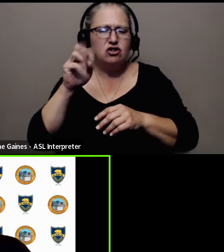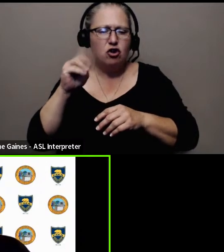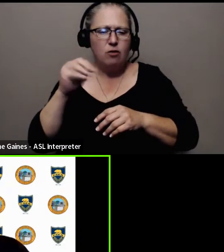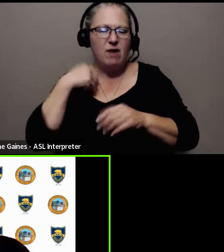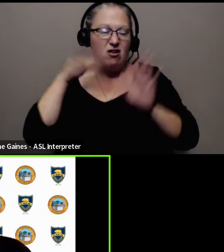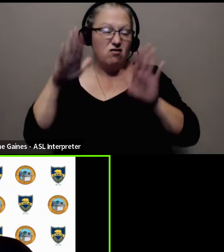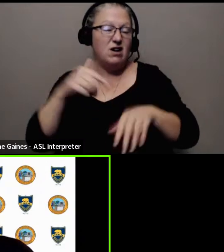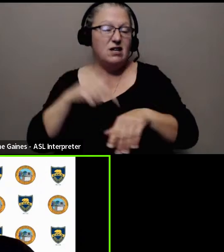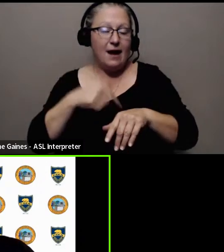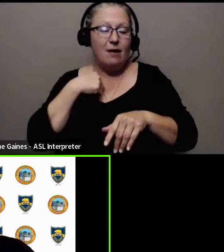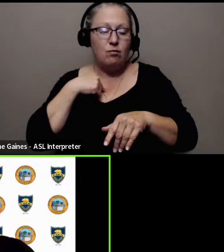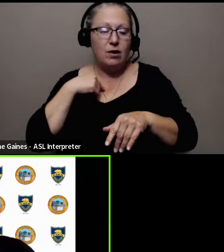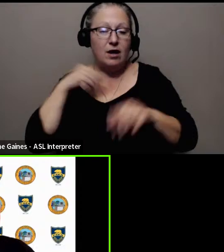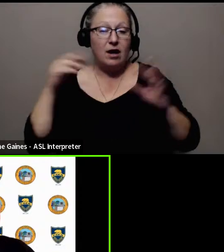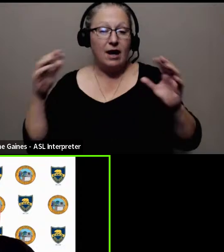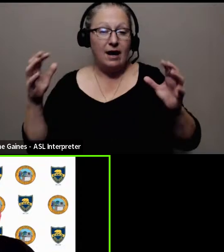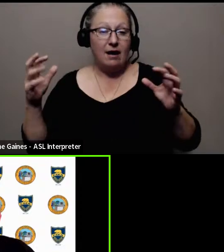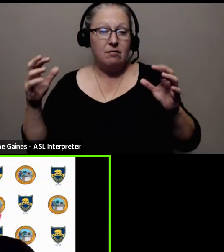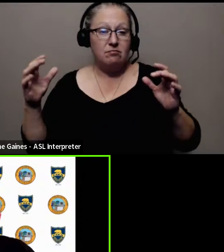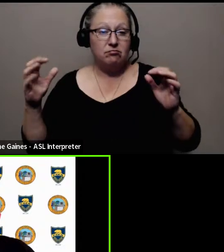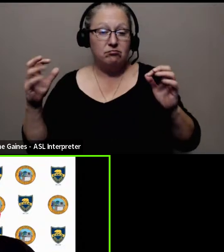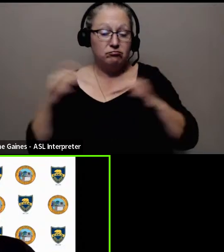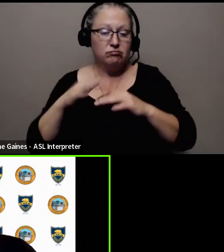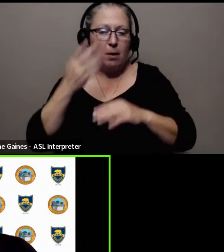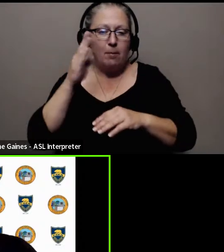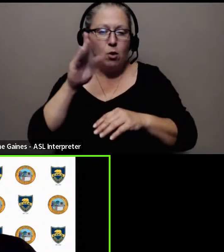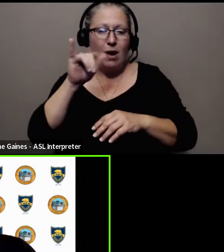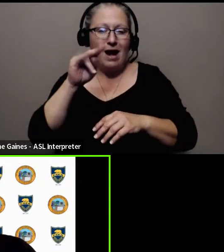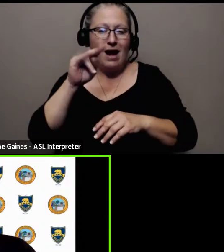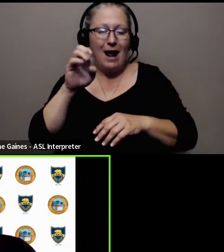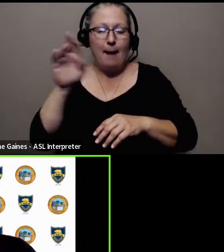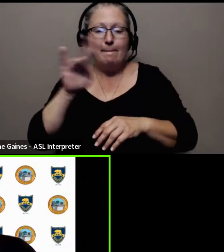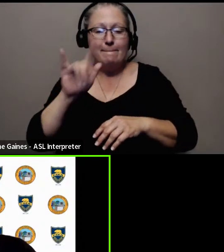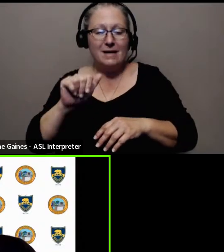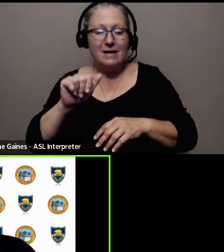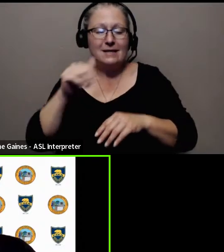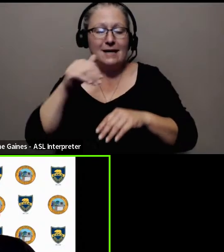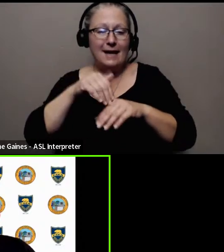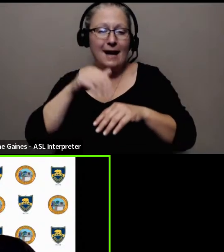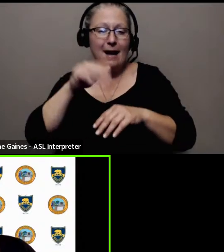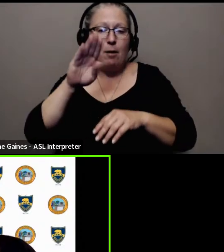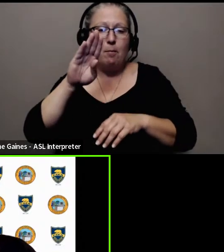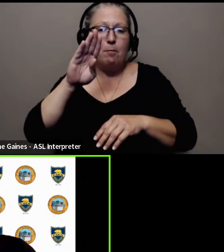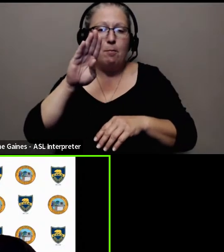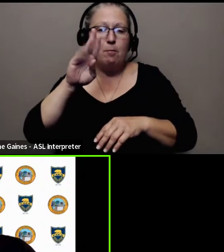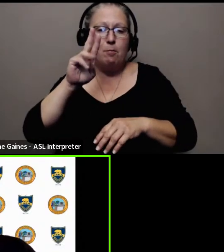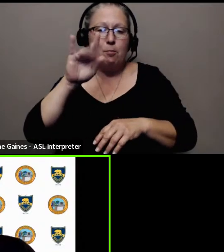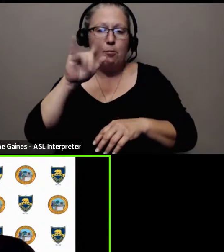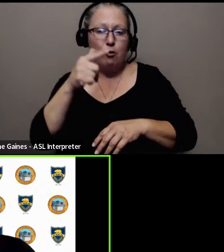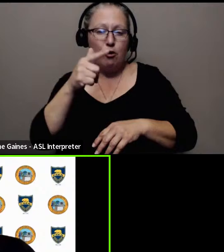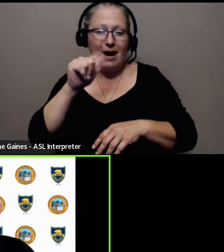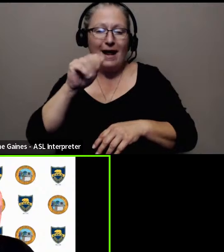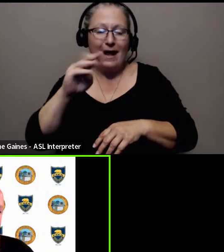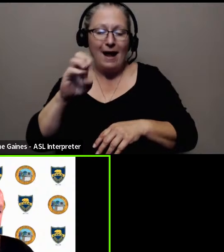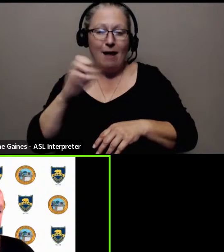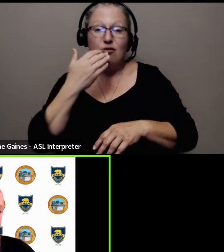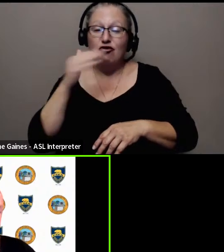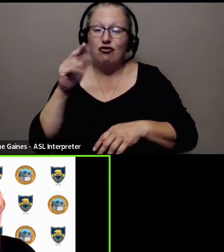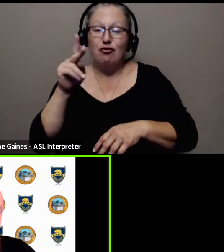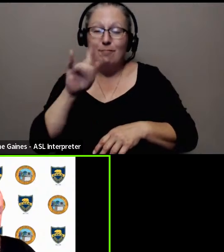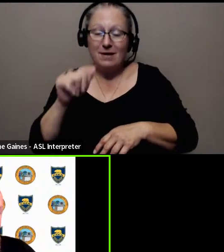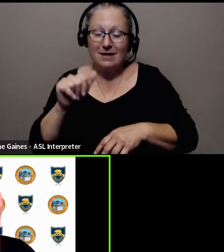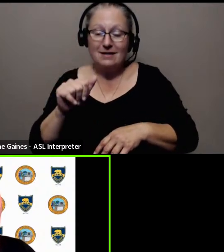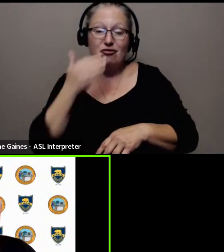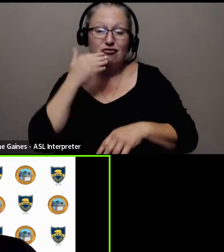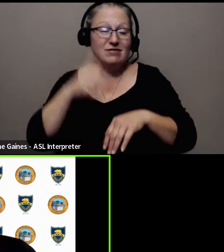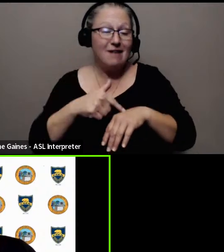We gathered at Blue Line Pizza in Burlingame. Really good pizza, really good time. We had a great turnout,